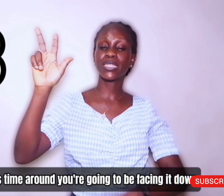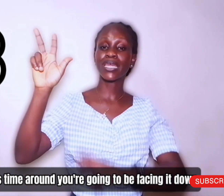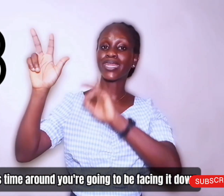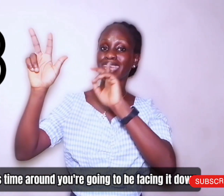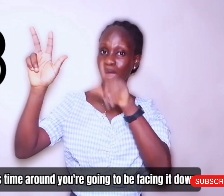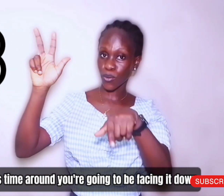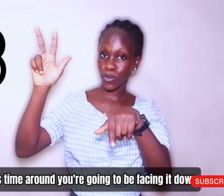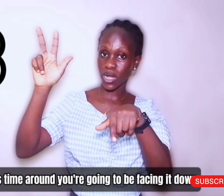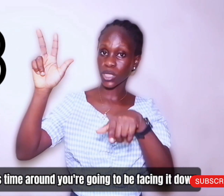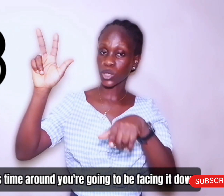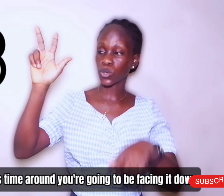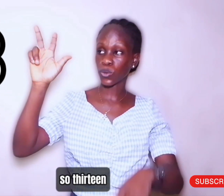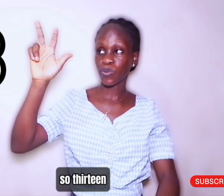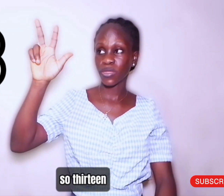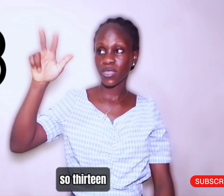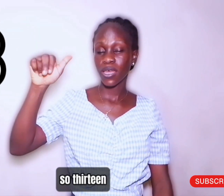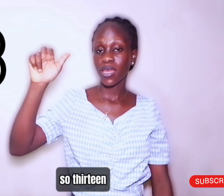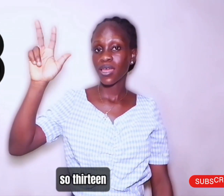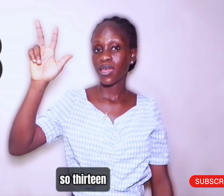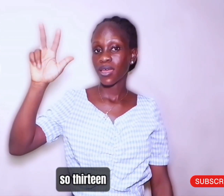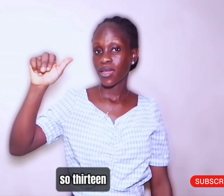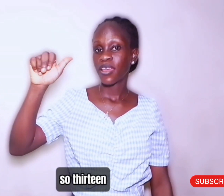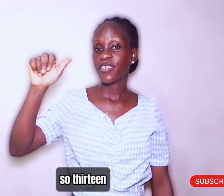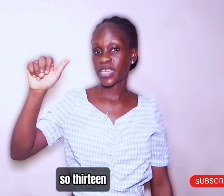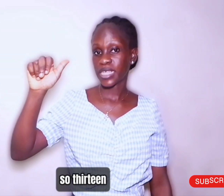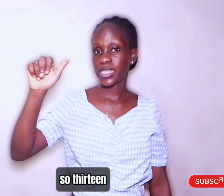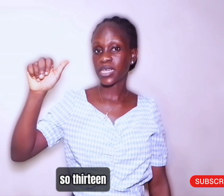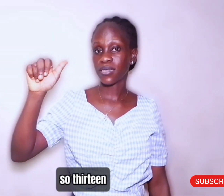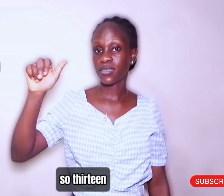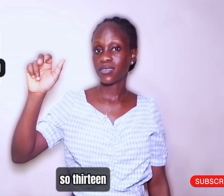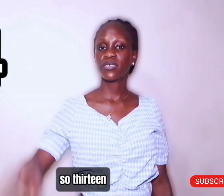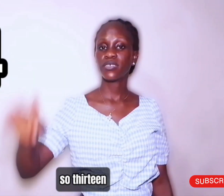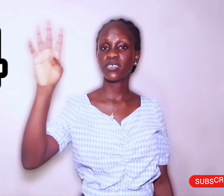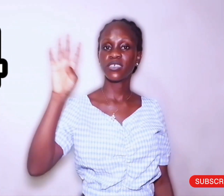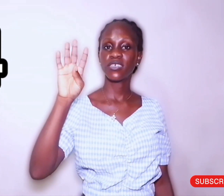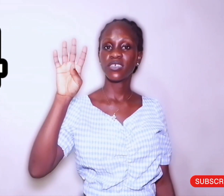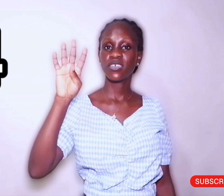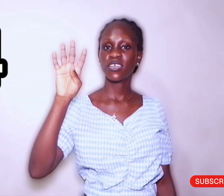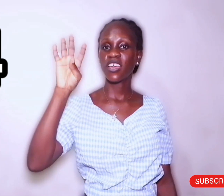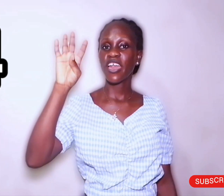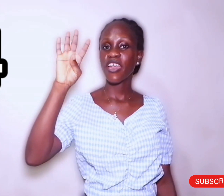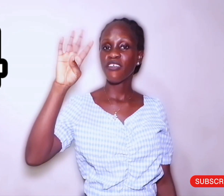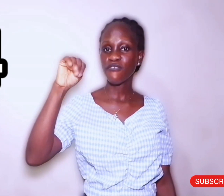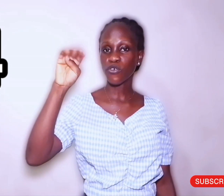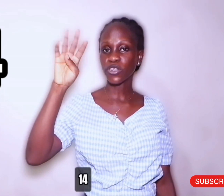down. So 13. 14,